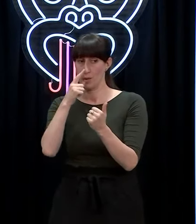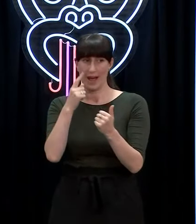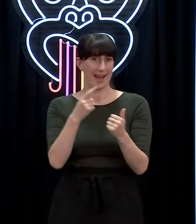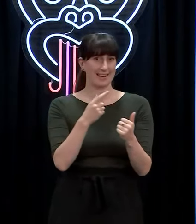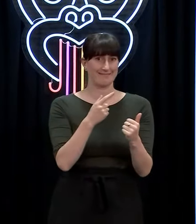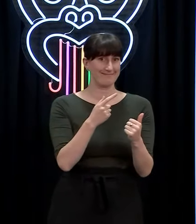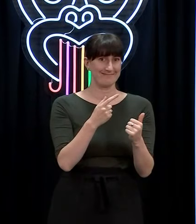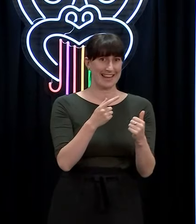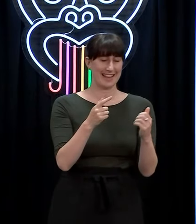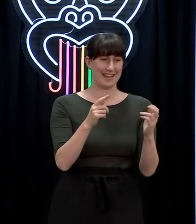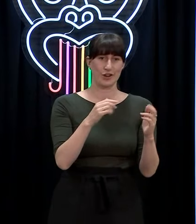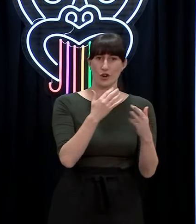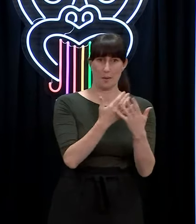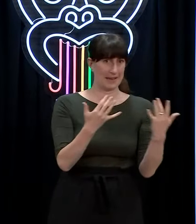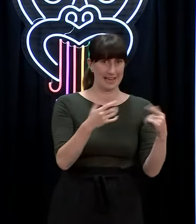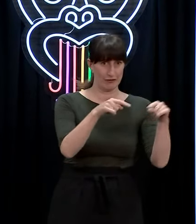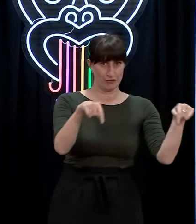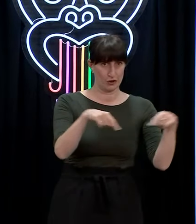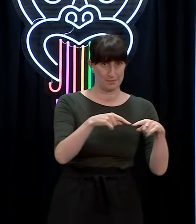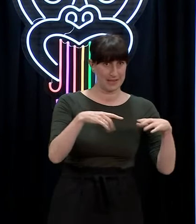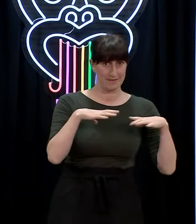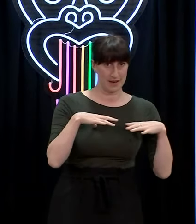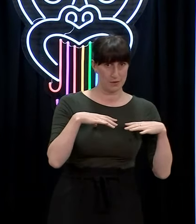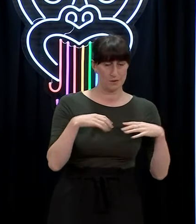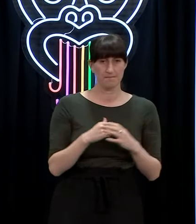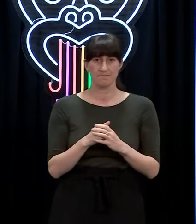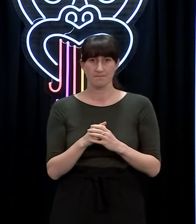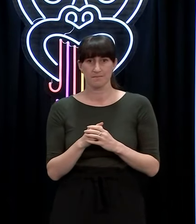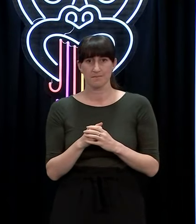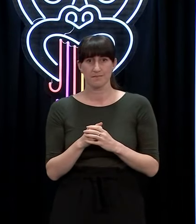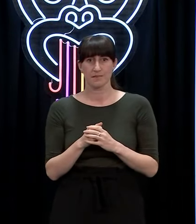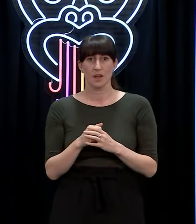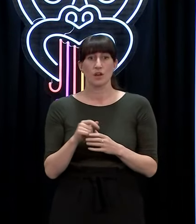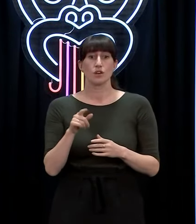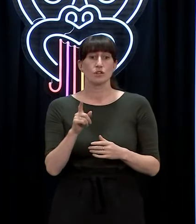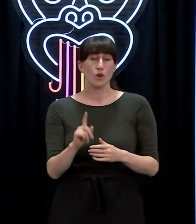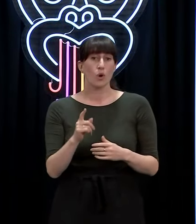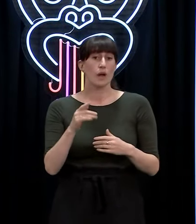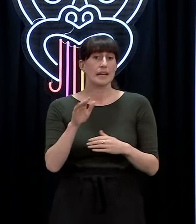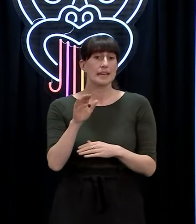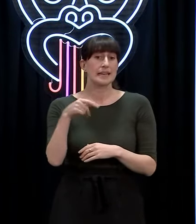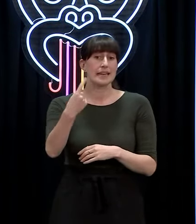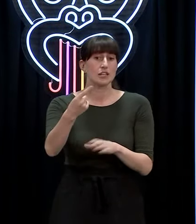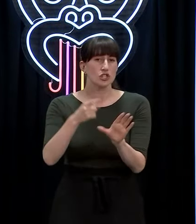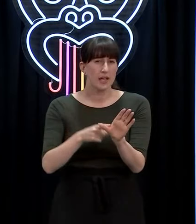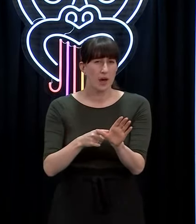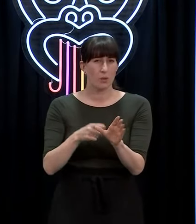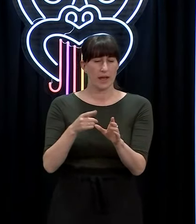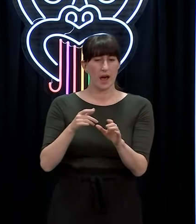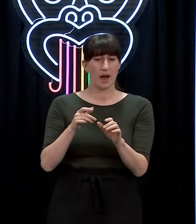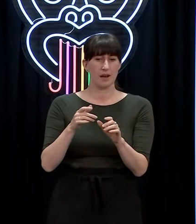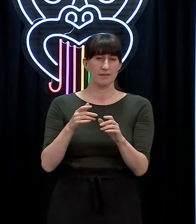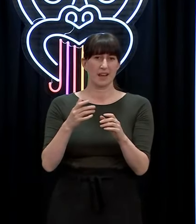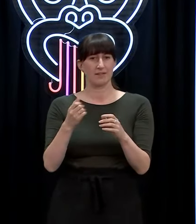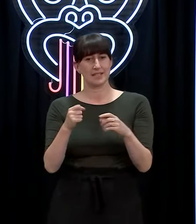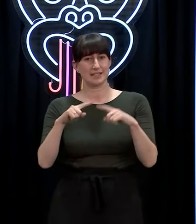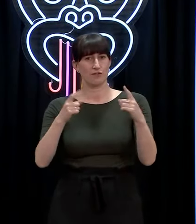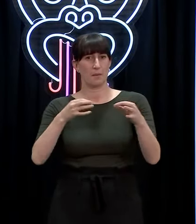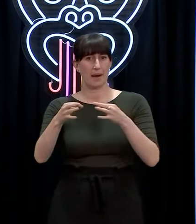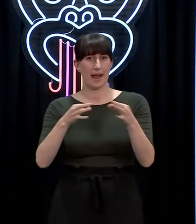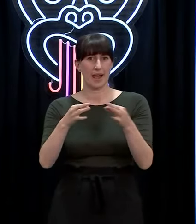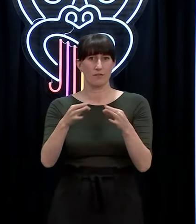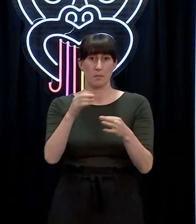to come into New Zealand, while we're looking at the options to do that from next year, we do expect that pressure on our managed